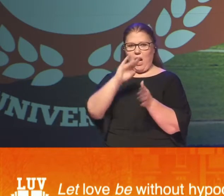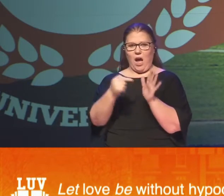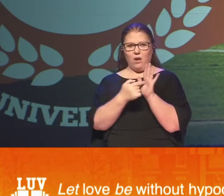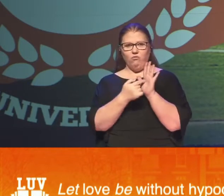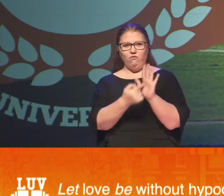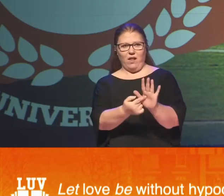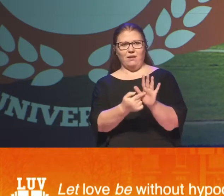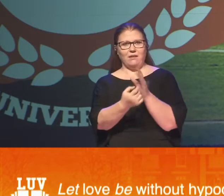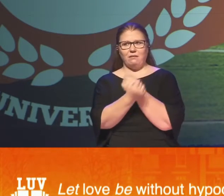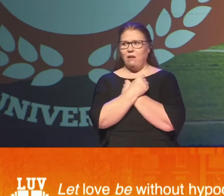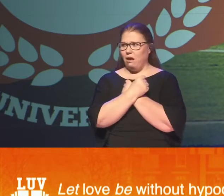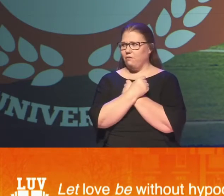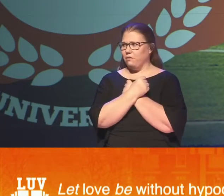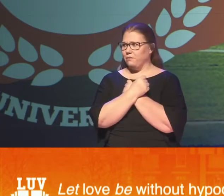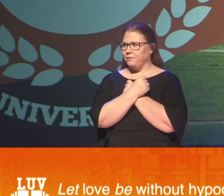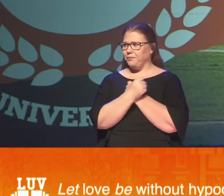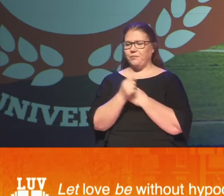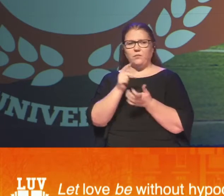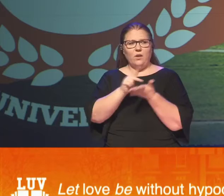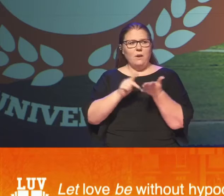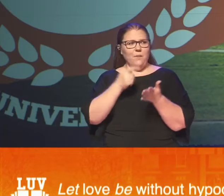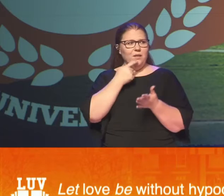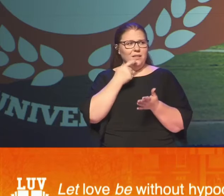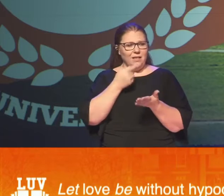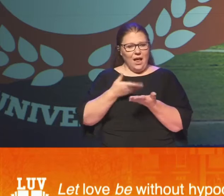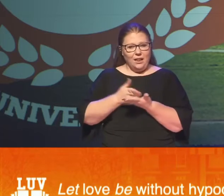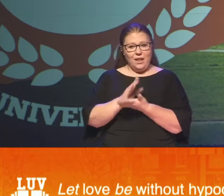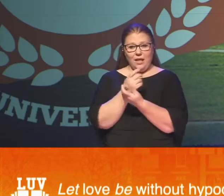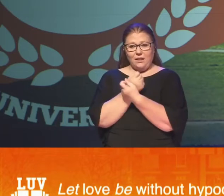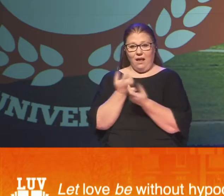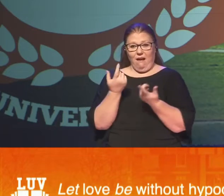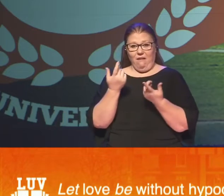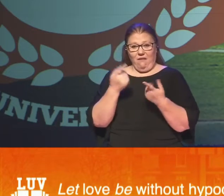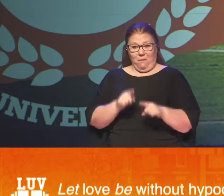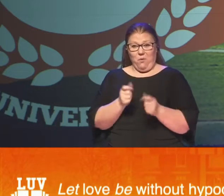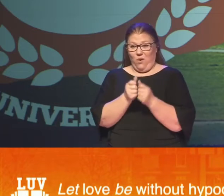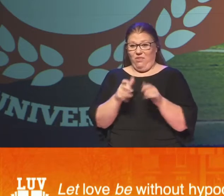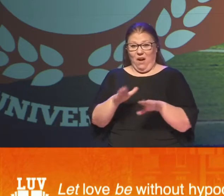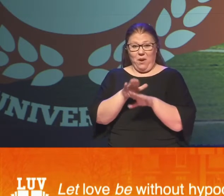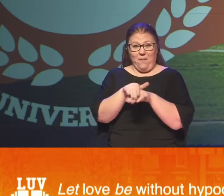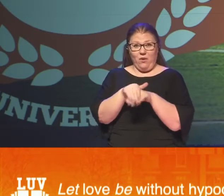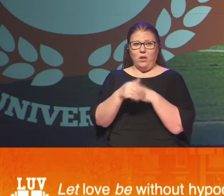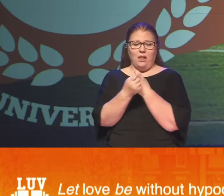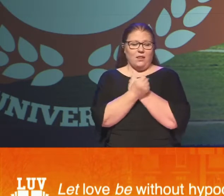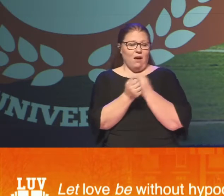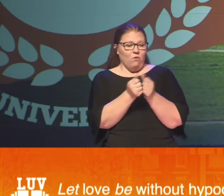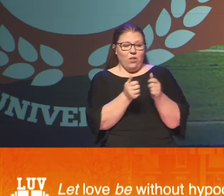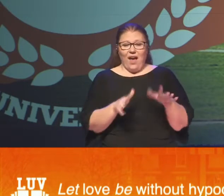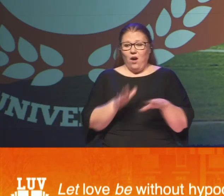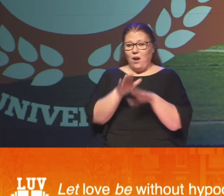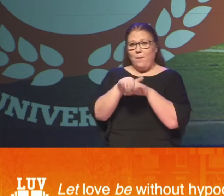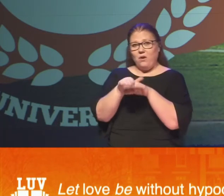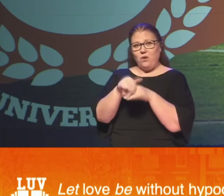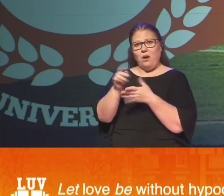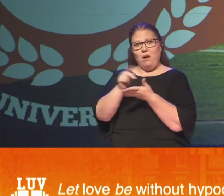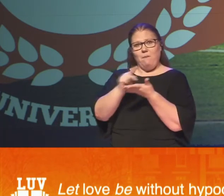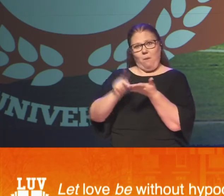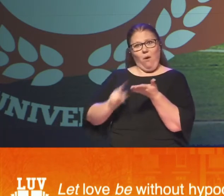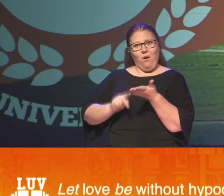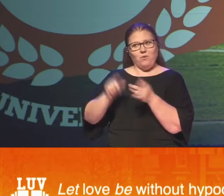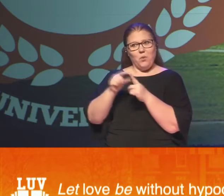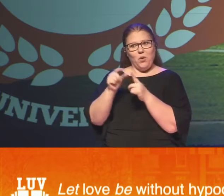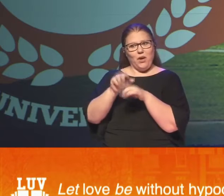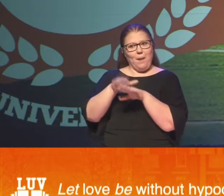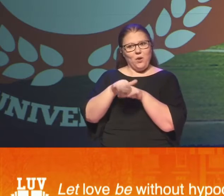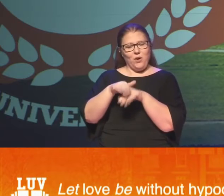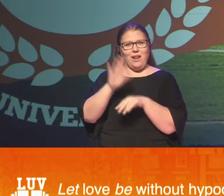love. And what Paul says here is, let love be without hypocrisy. Or actually, it says love without hypocrisy. Now, for Paul, the word hypocrite was an